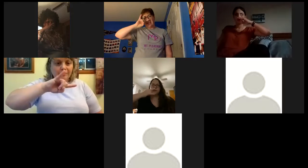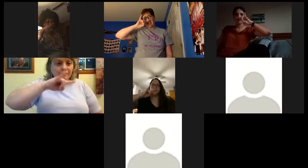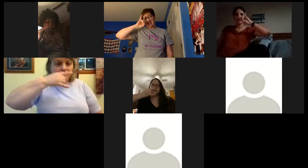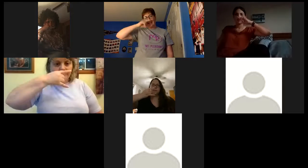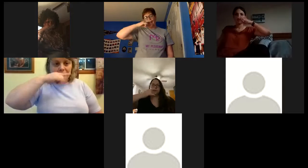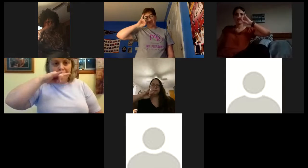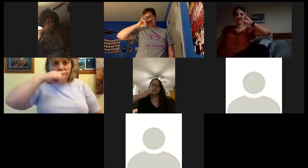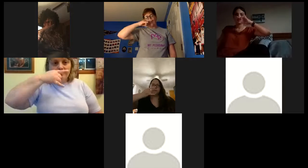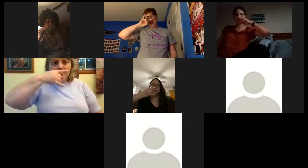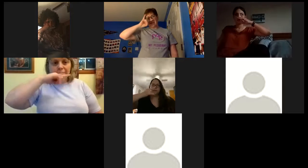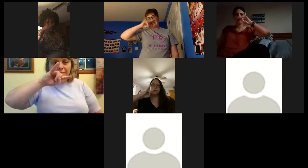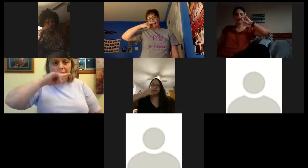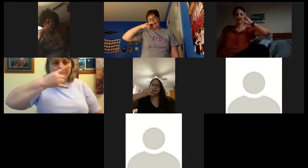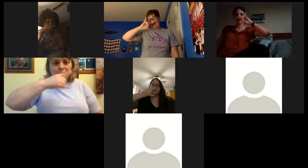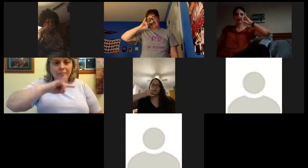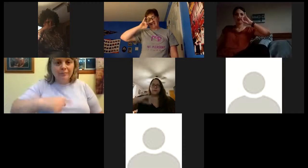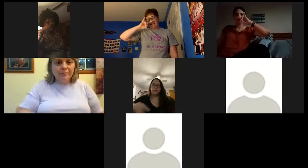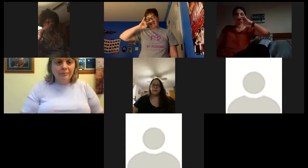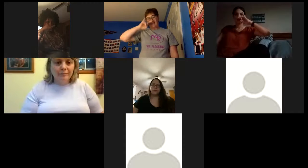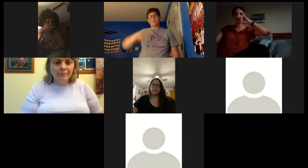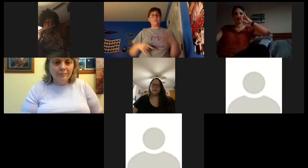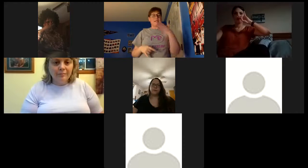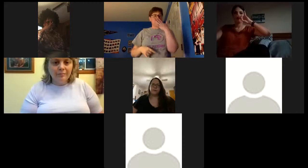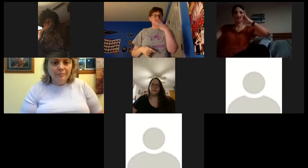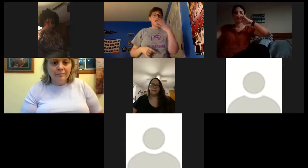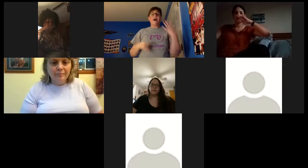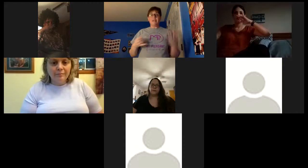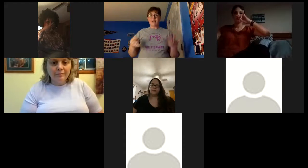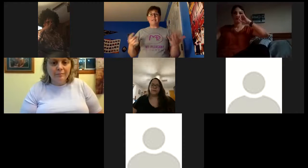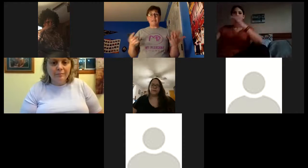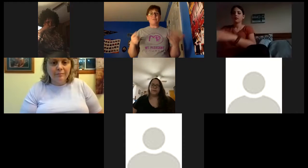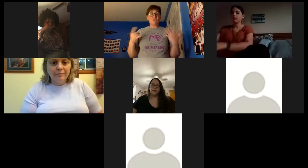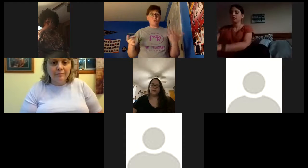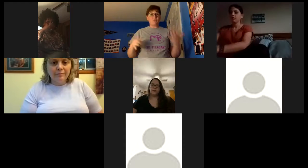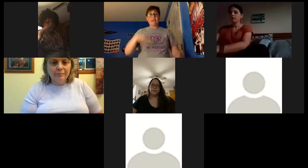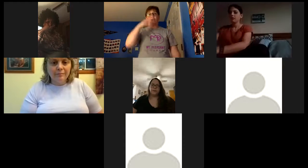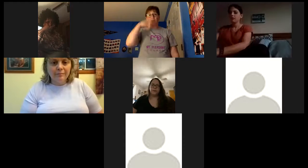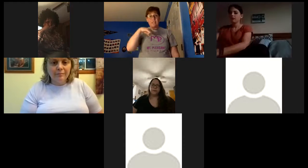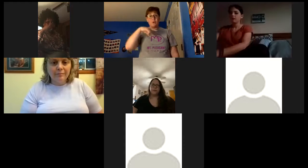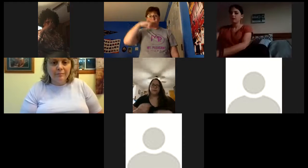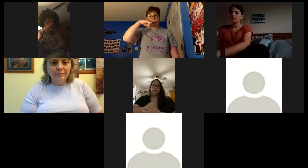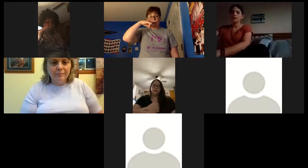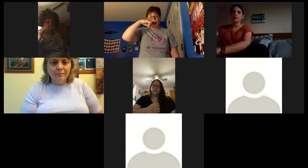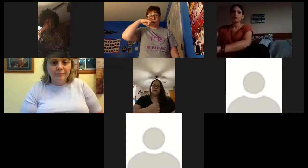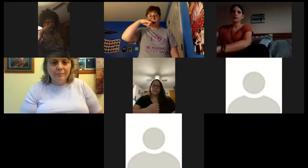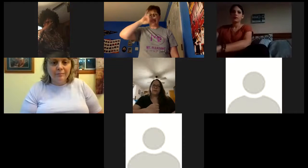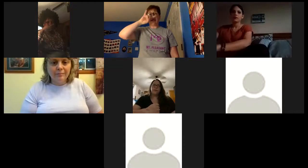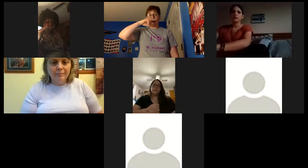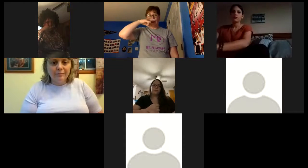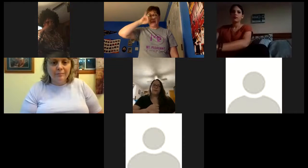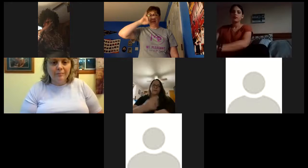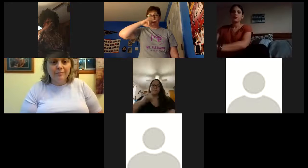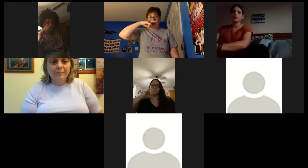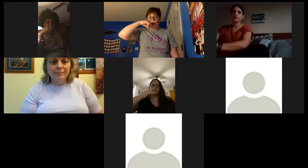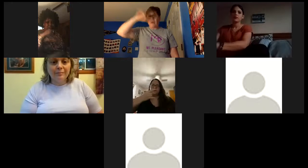for kid. And the reason why they did a kid like that is because a lot of times children have runny noses and they're all the